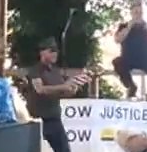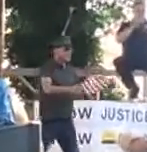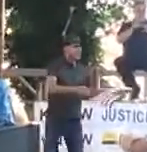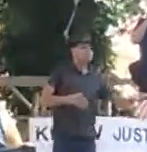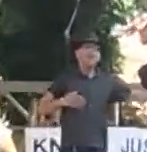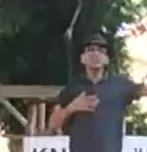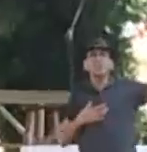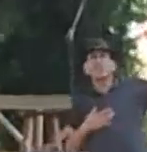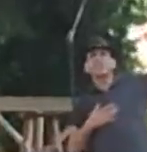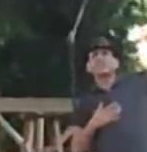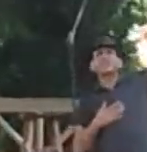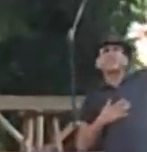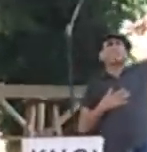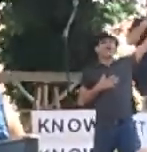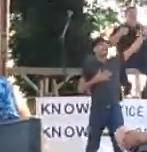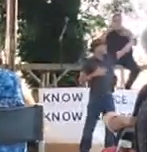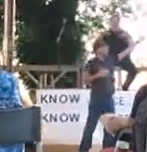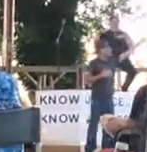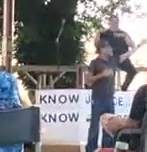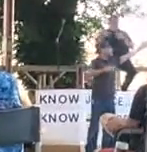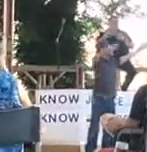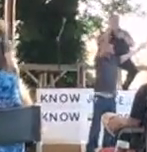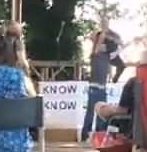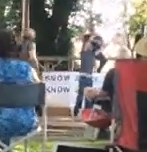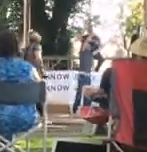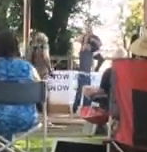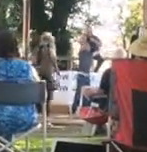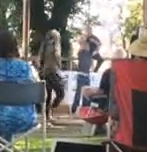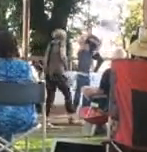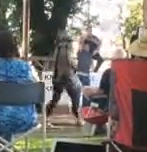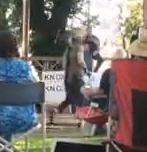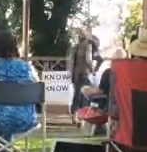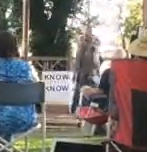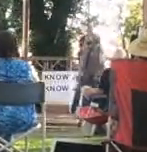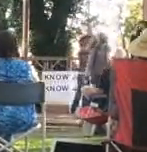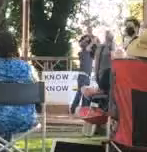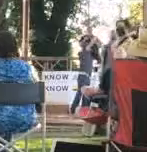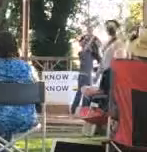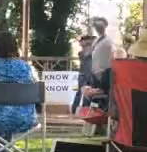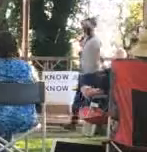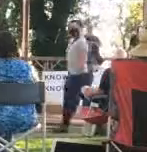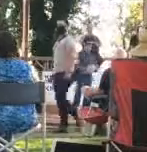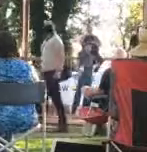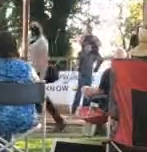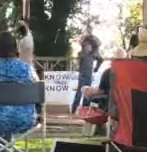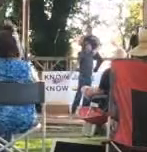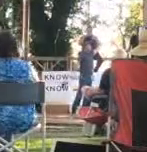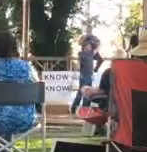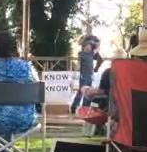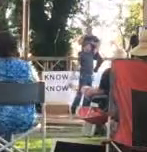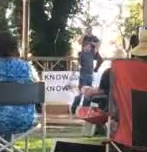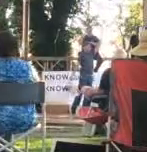TV so that we can have our forum. So pretend the TV's in the background and you're one of those kids trying to study at